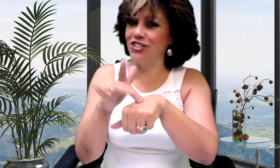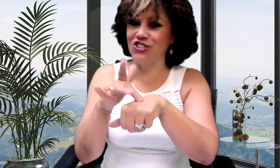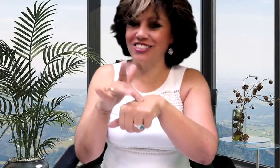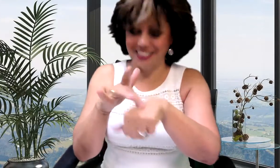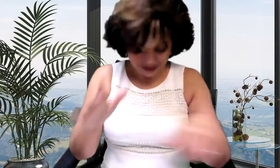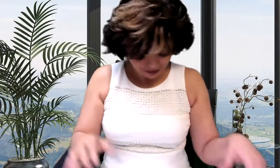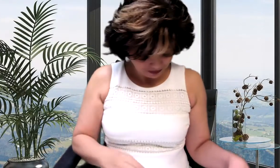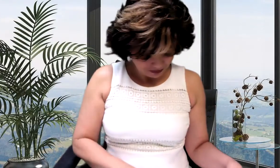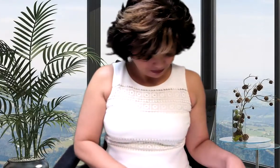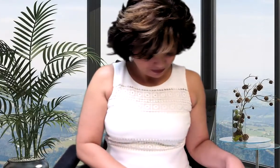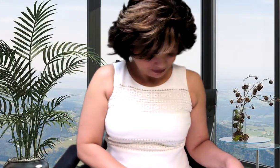touch.